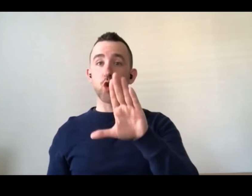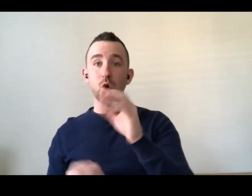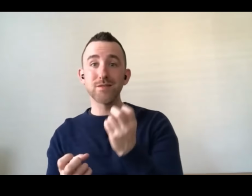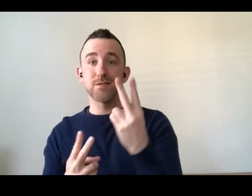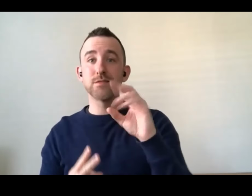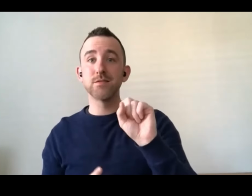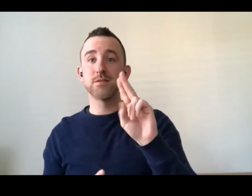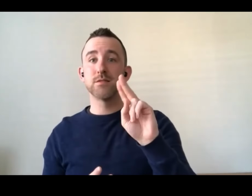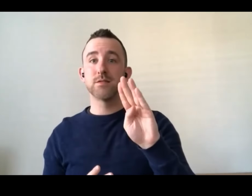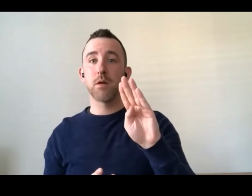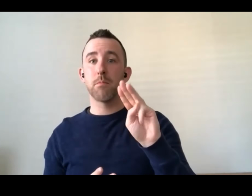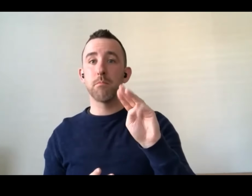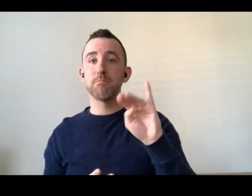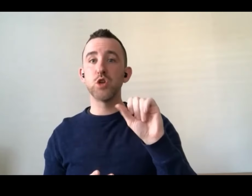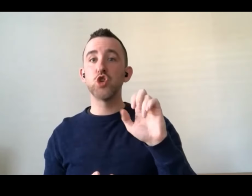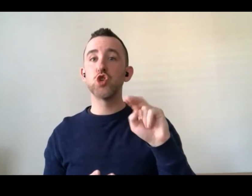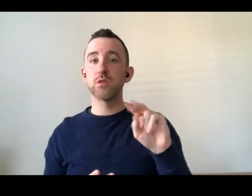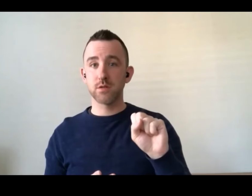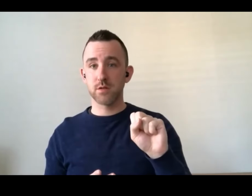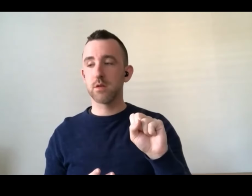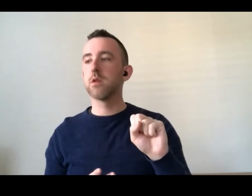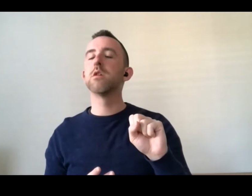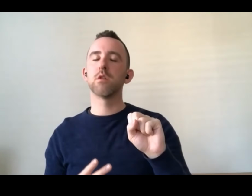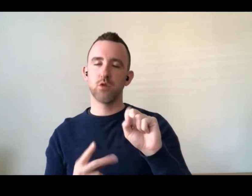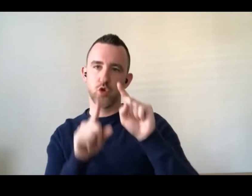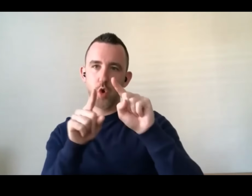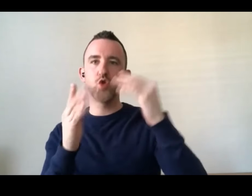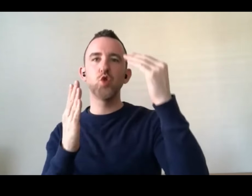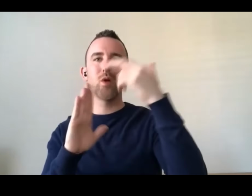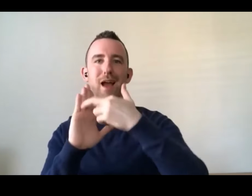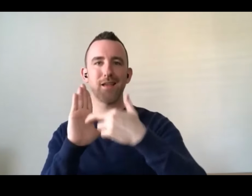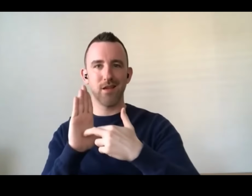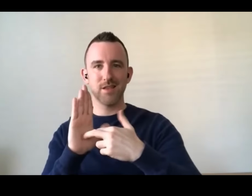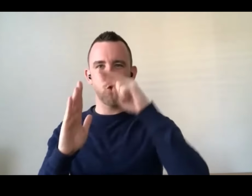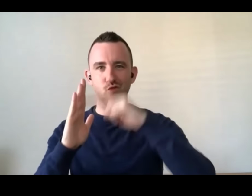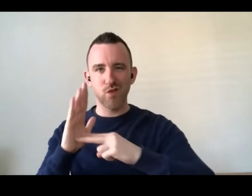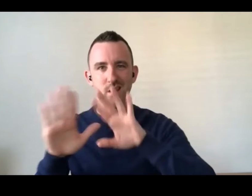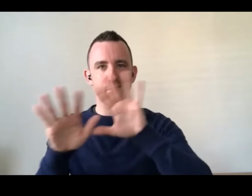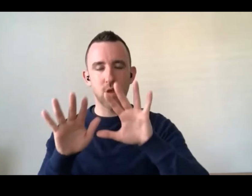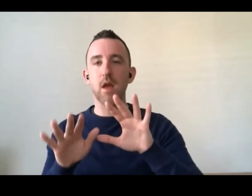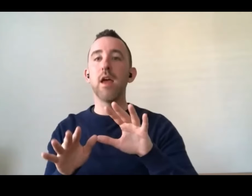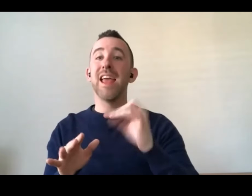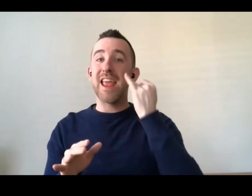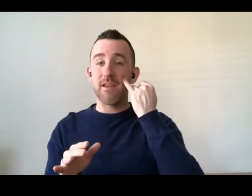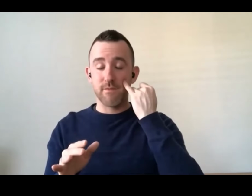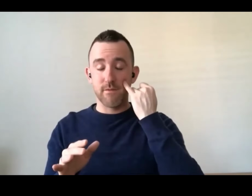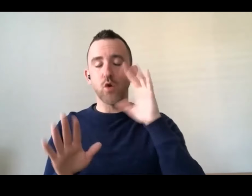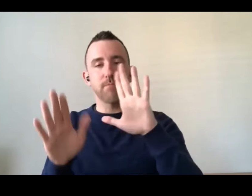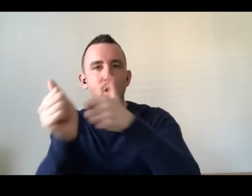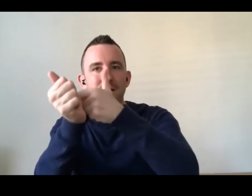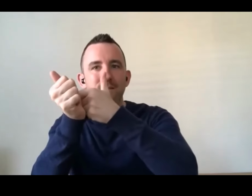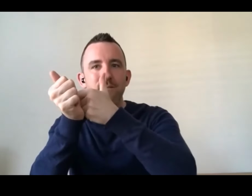gish.com/submission guidelines. Check that out. Give us what we ask for. If we,